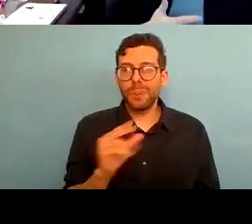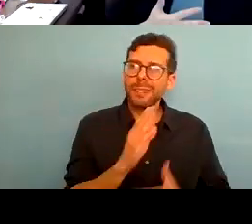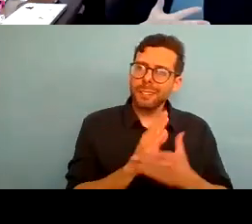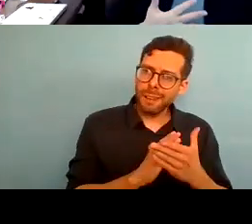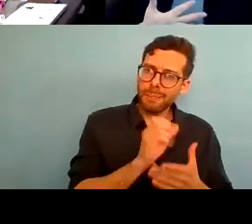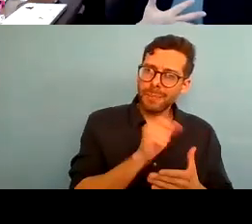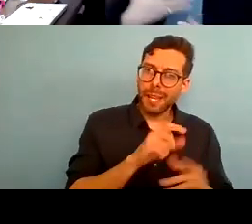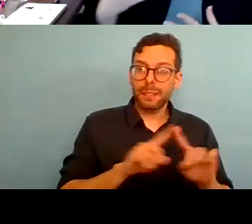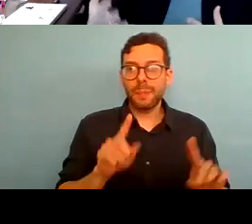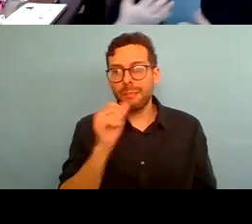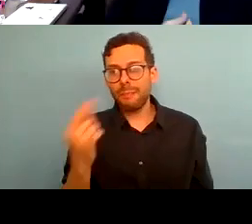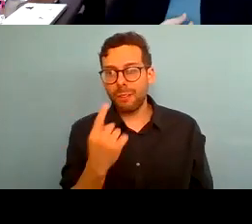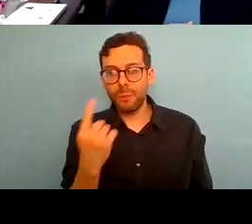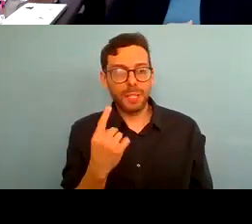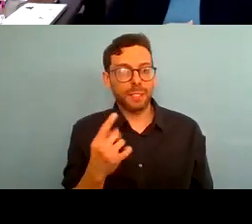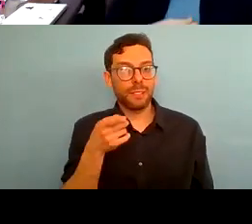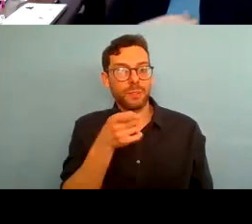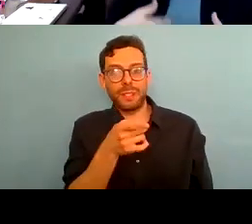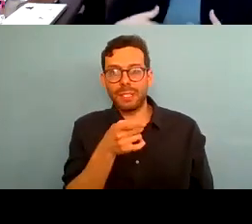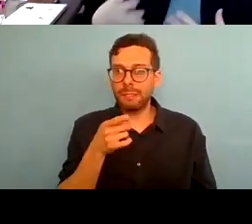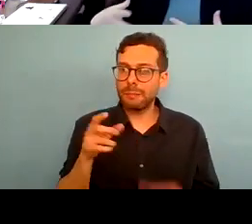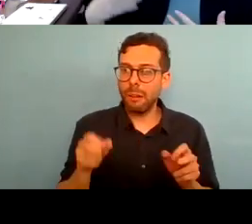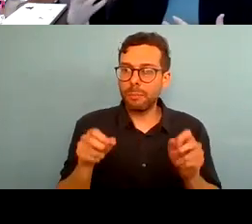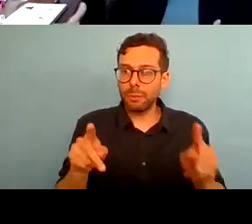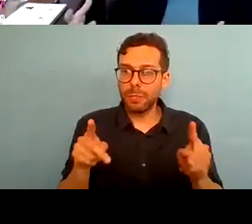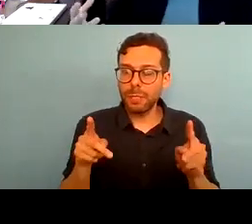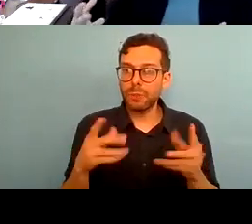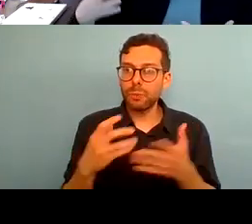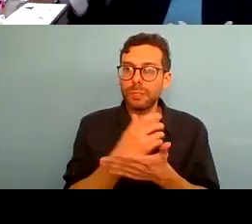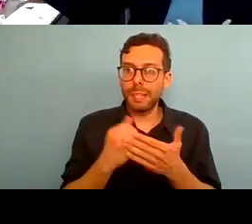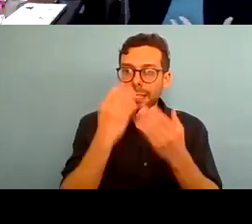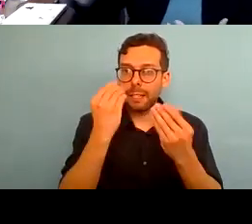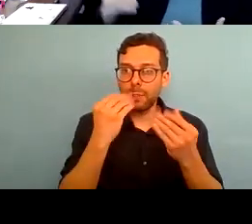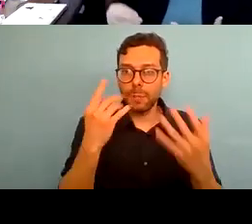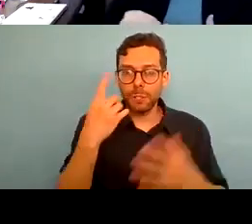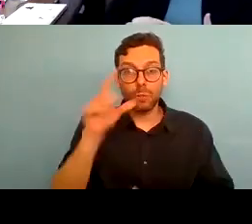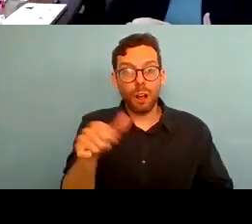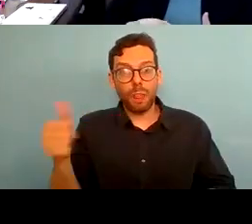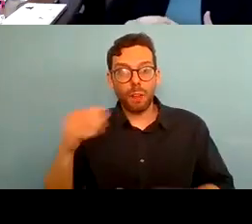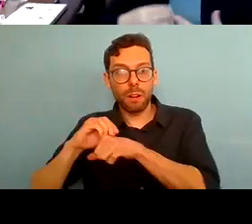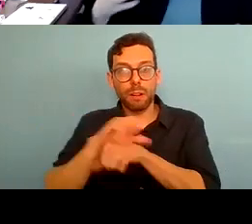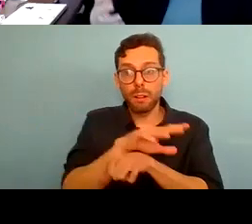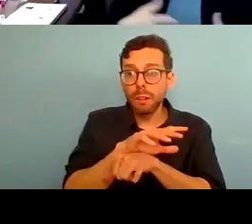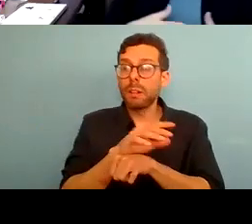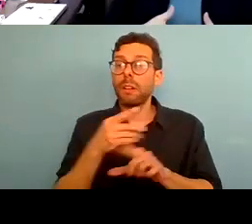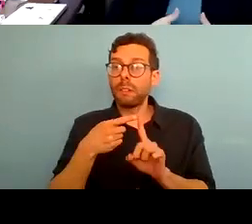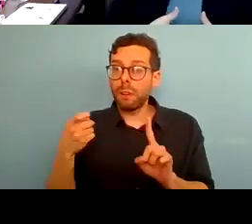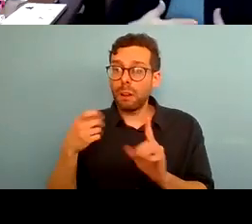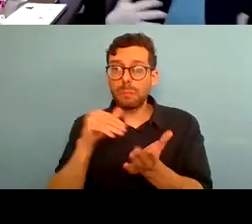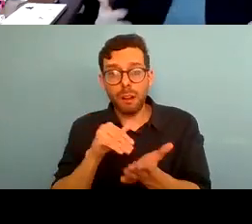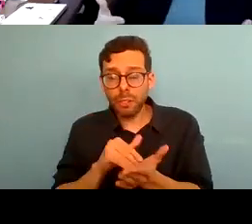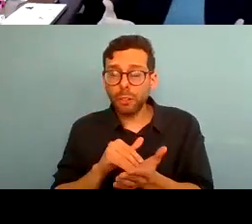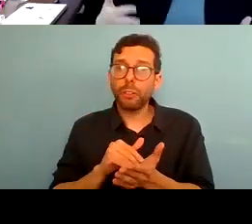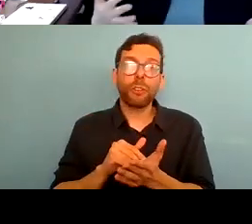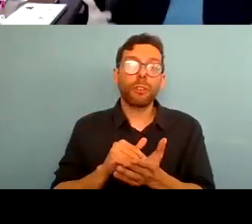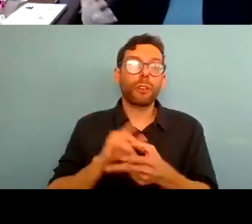So these are opportunities to get some information about other underlying things. This could be from the doctor. This could be about things like, does